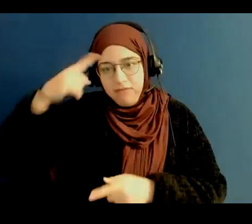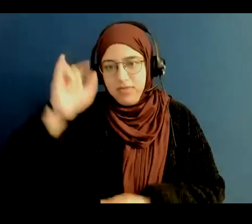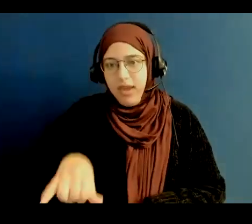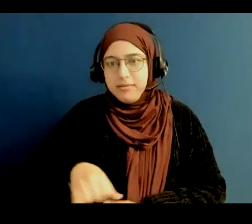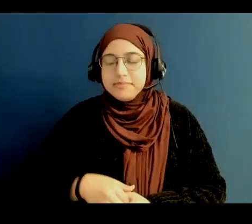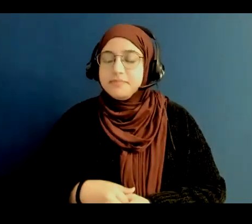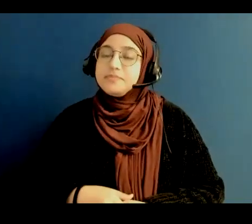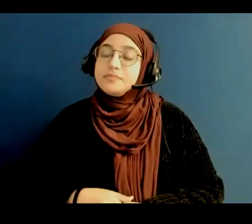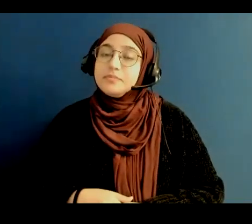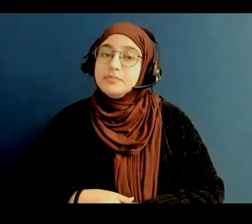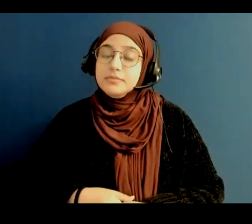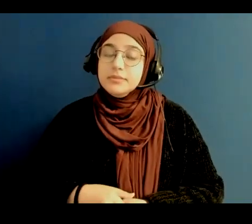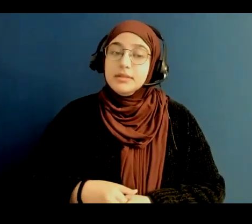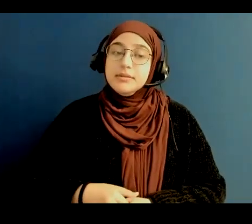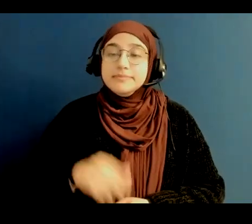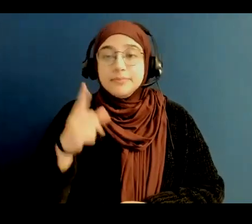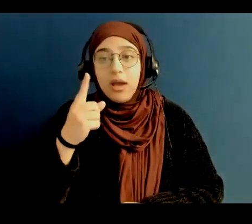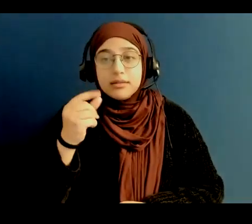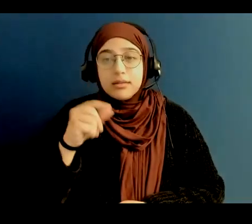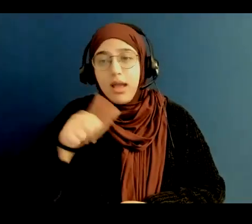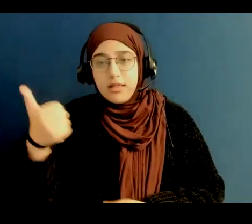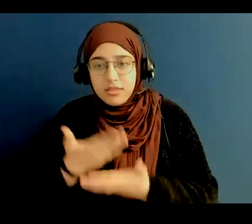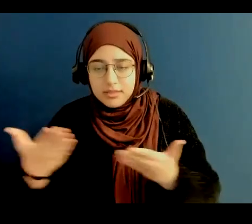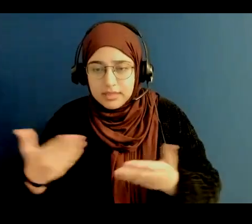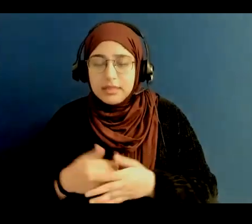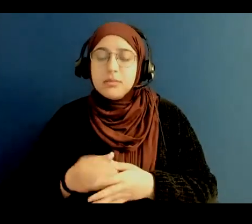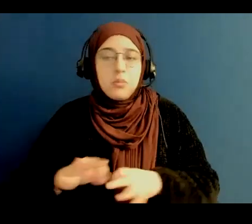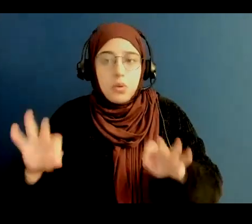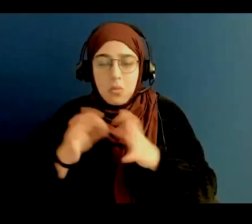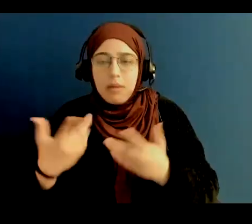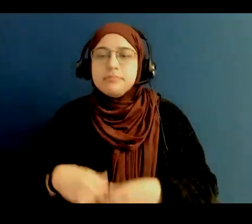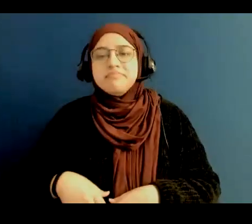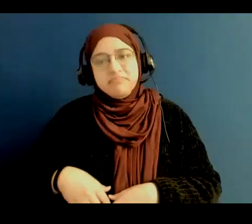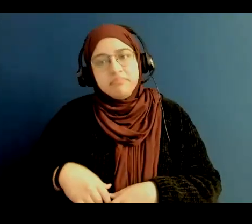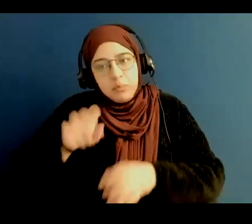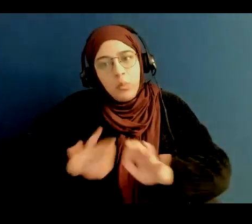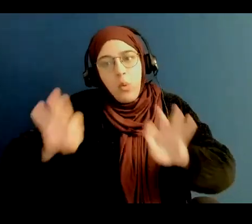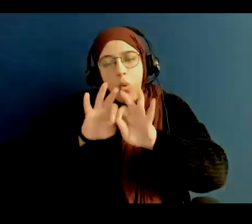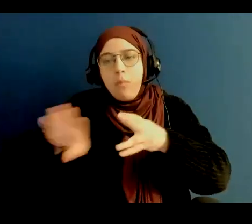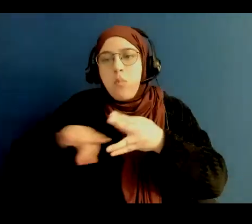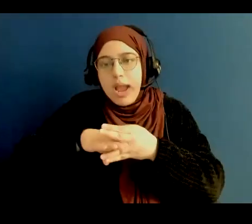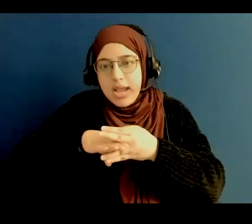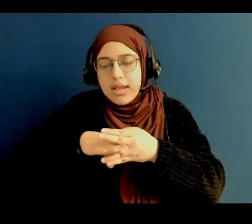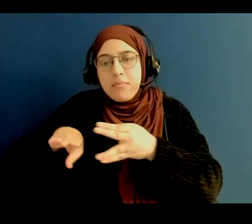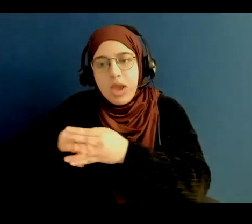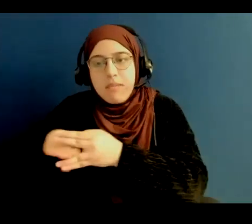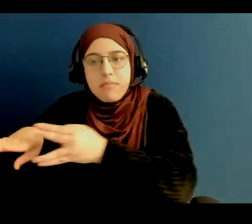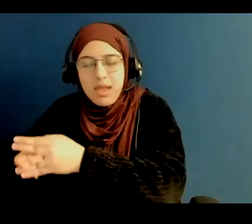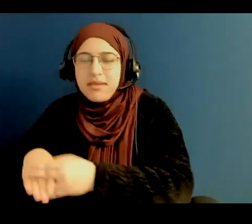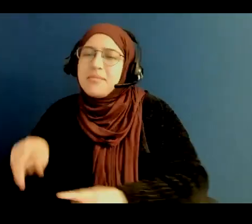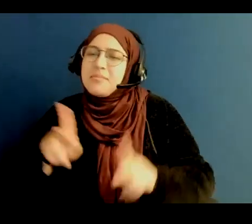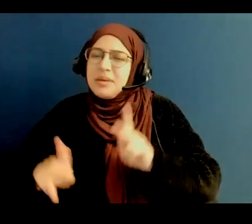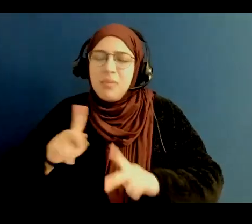one other important thing is taking breaks. Many people don't take breaks. They think they're like a machine, and in